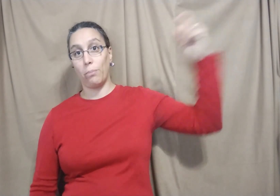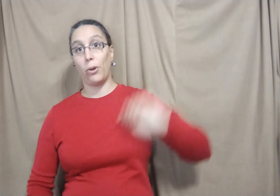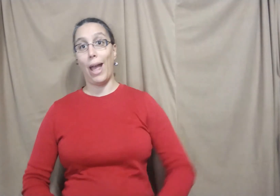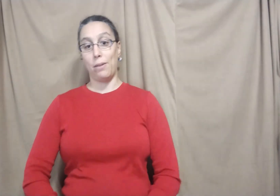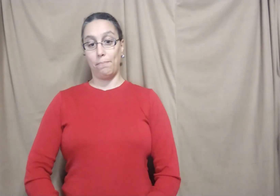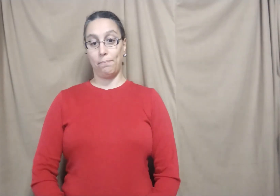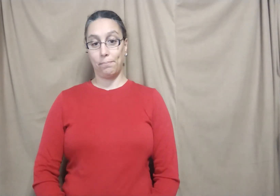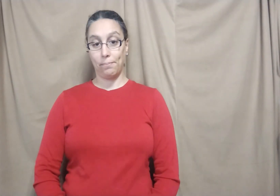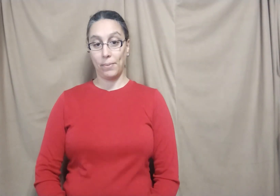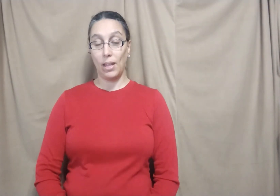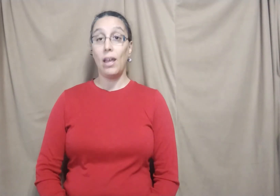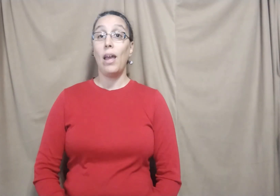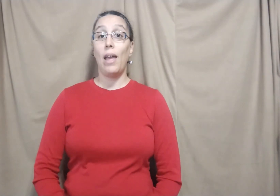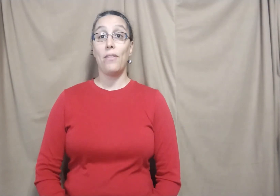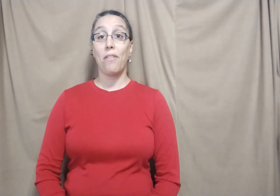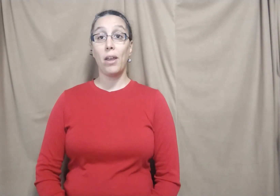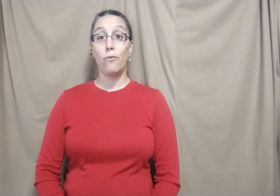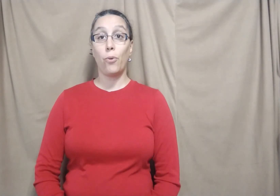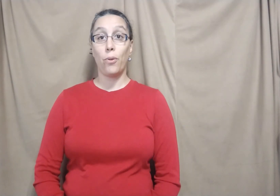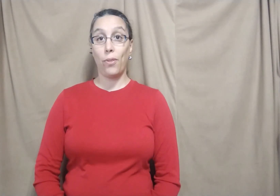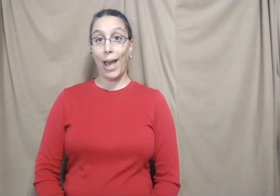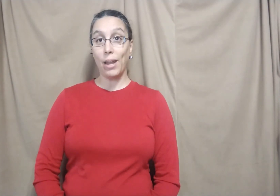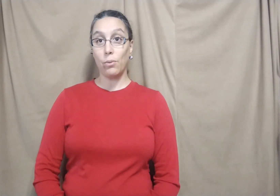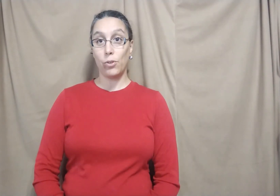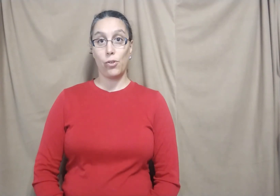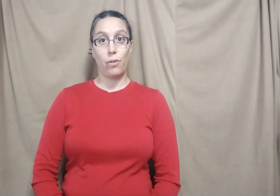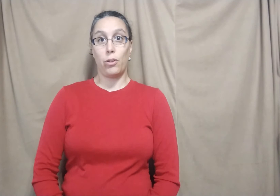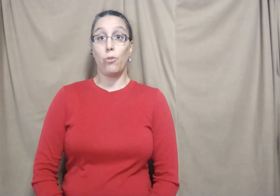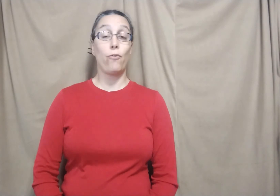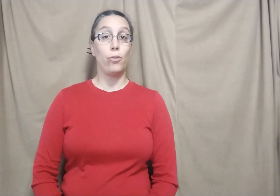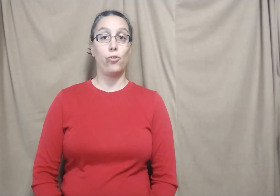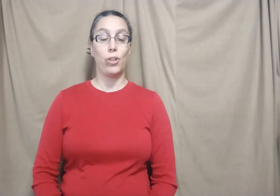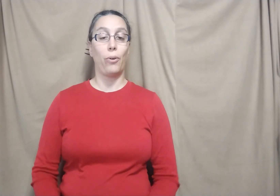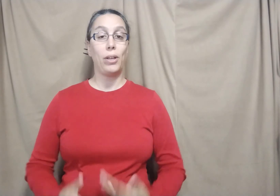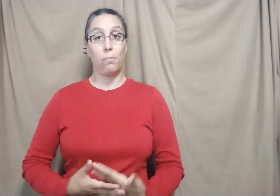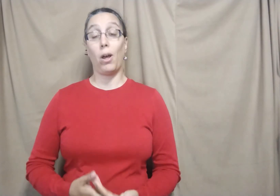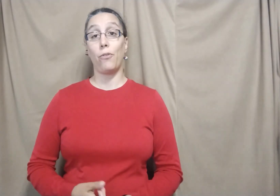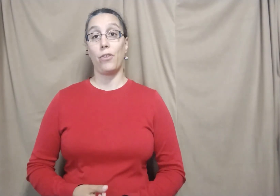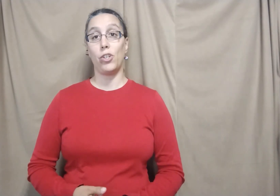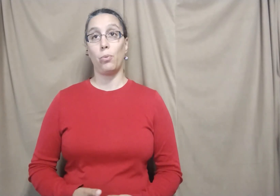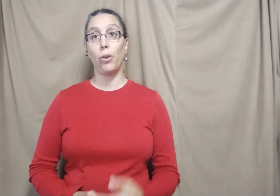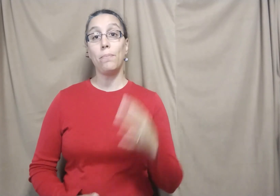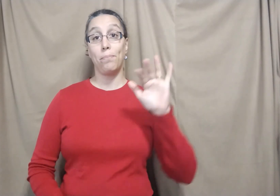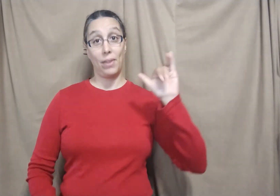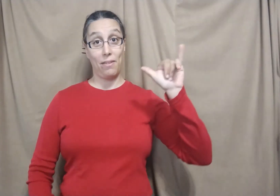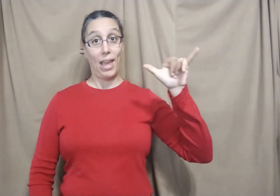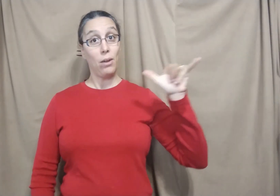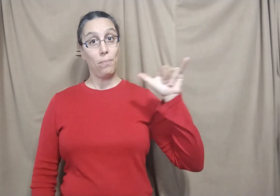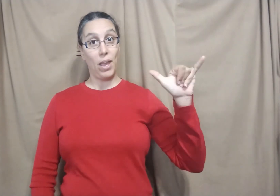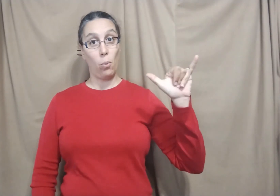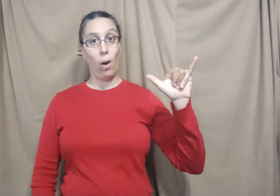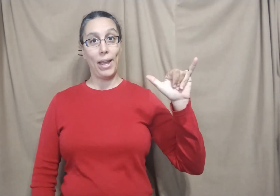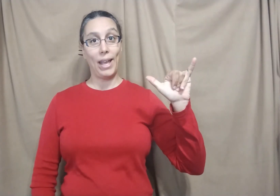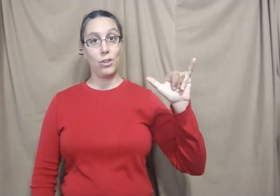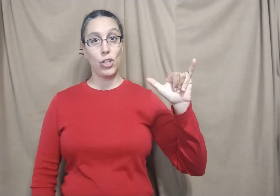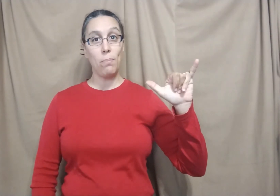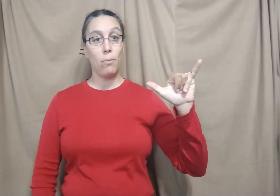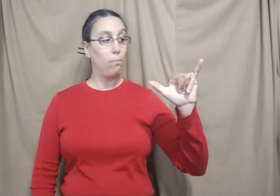head. And the sign for that, which is a useful generic conversation word, is again a Y hand shape, palm